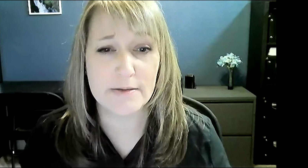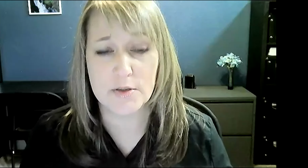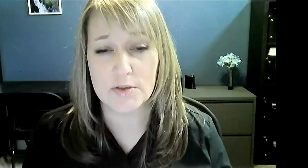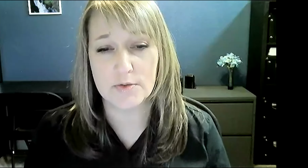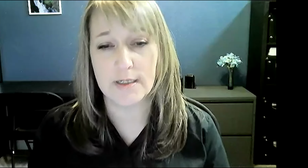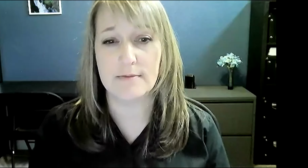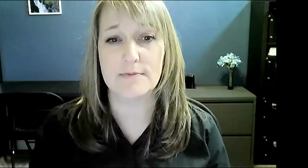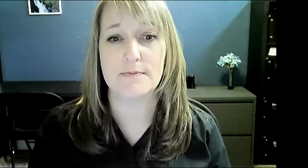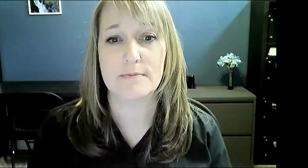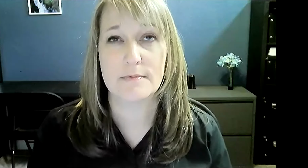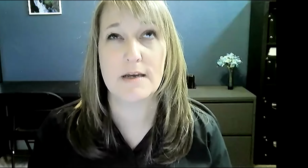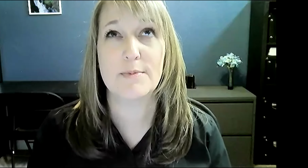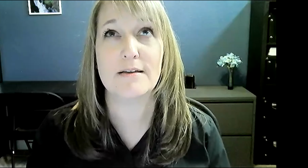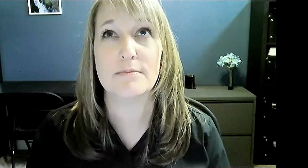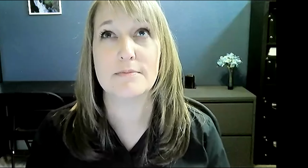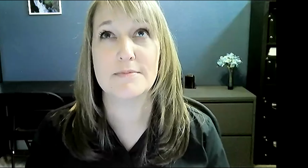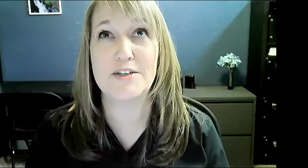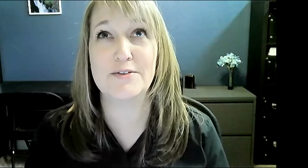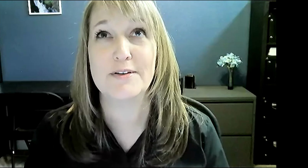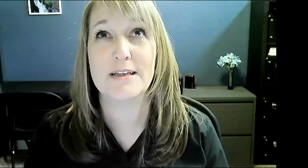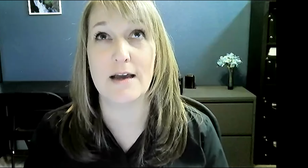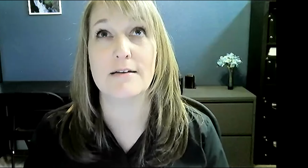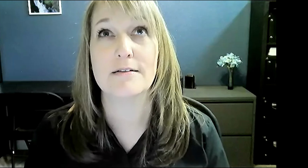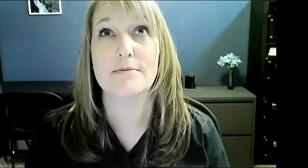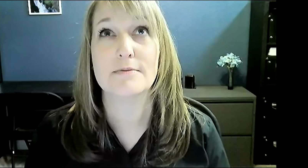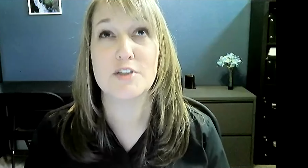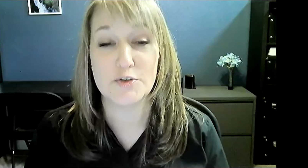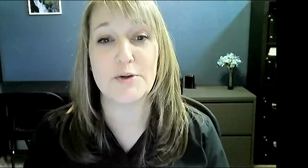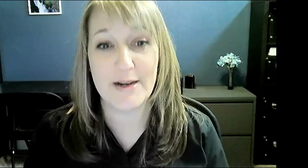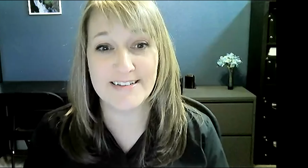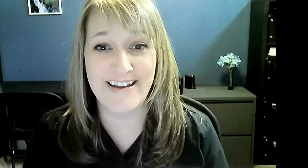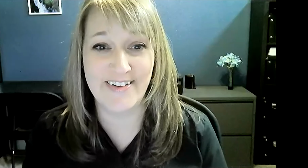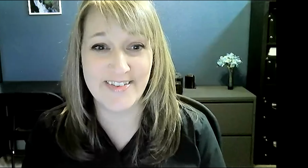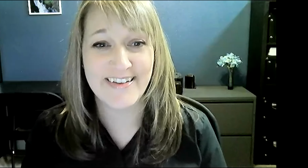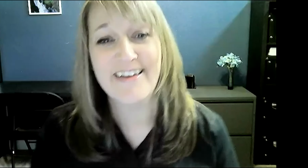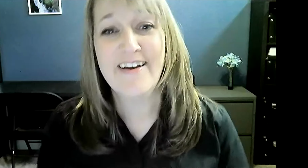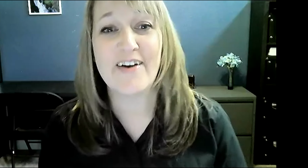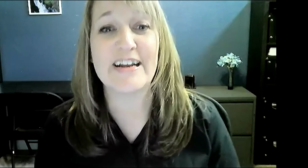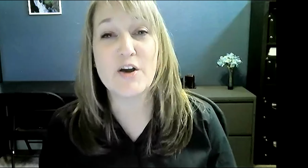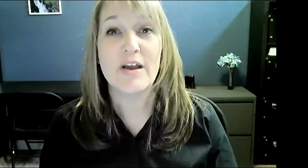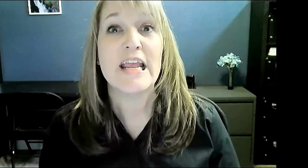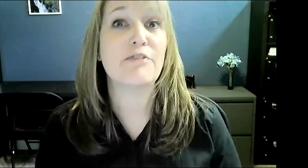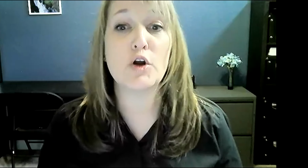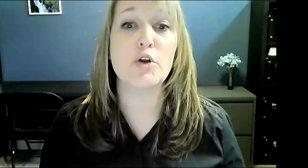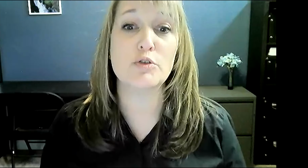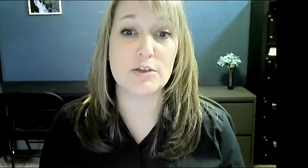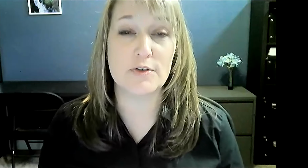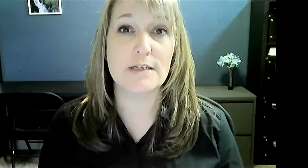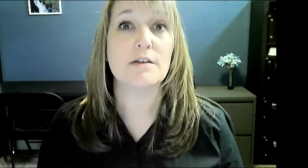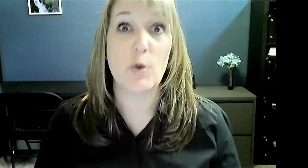your children have, how many, yeah, children your parents have. All right, so if there are no children, you don't have